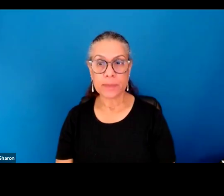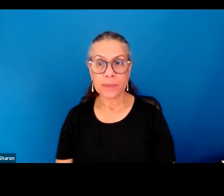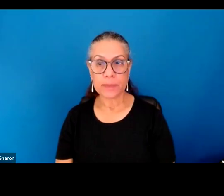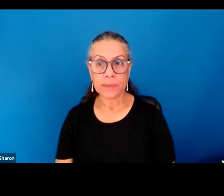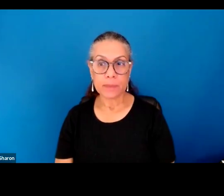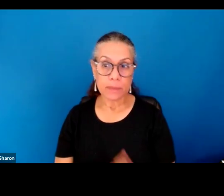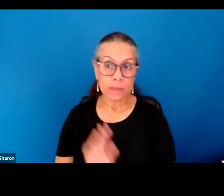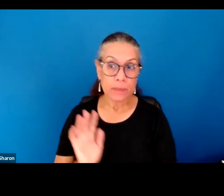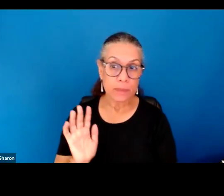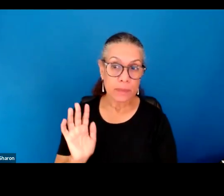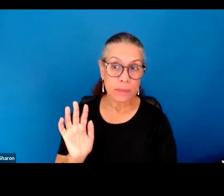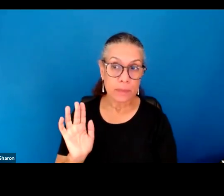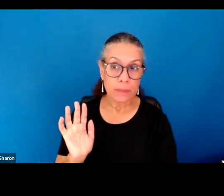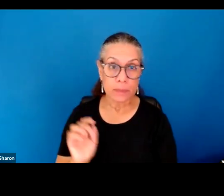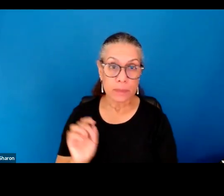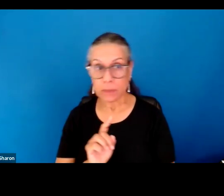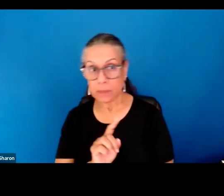Anybody's okay?